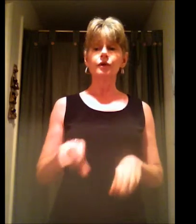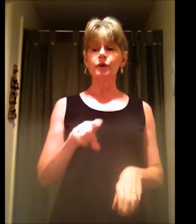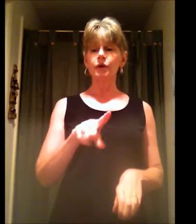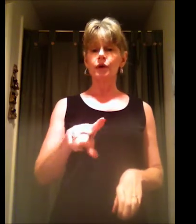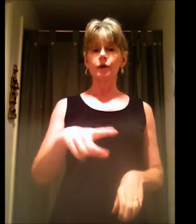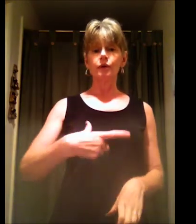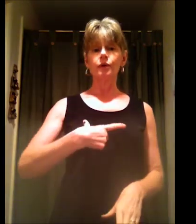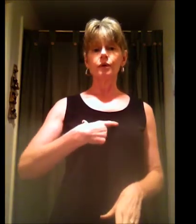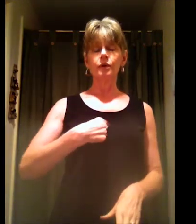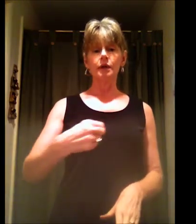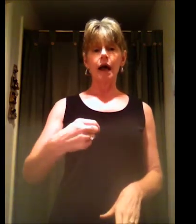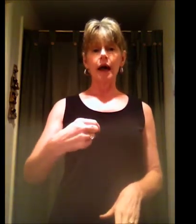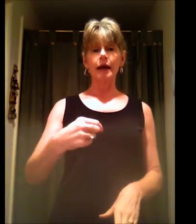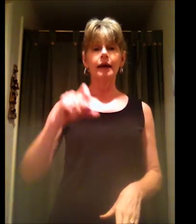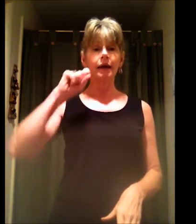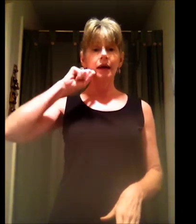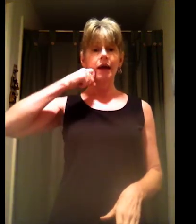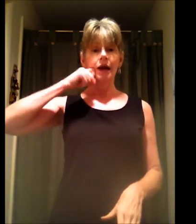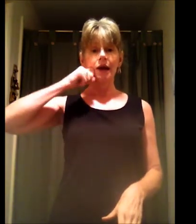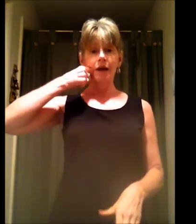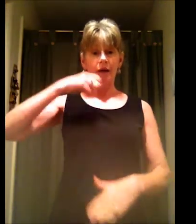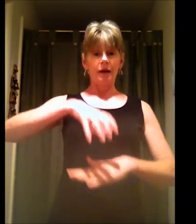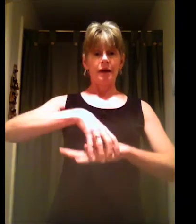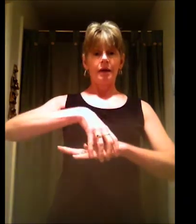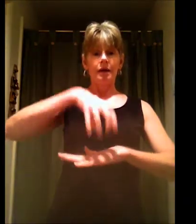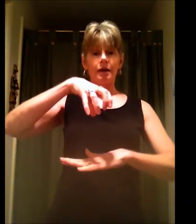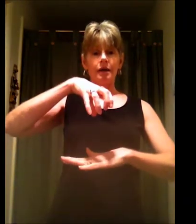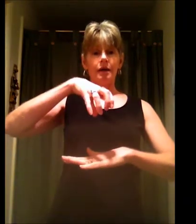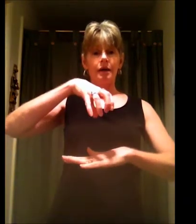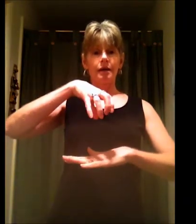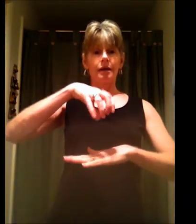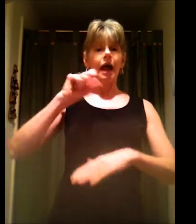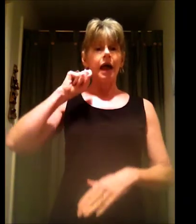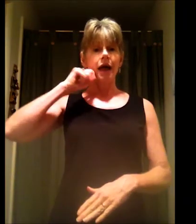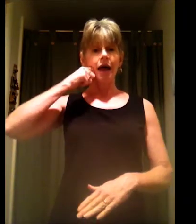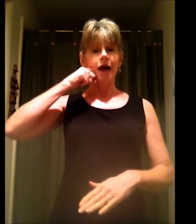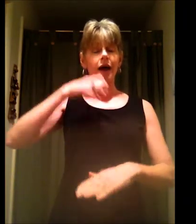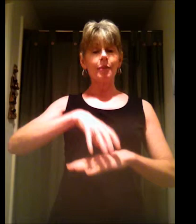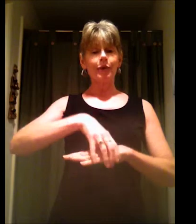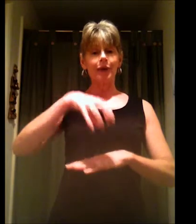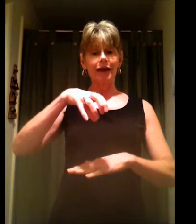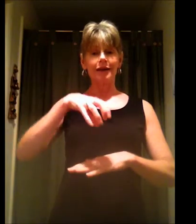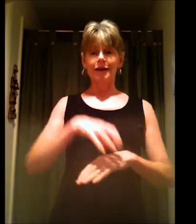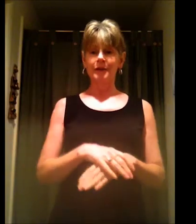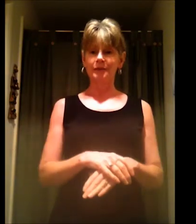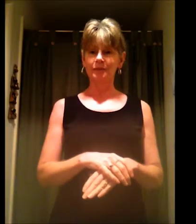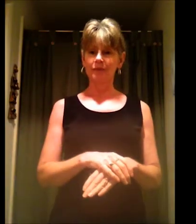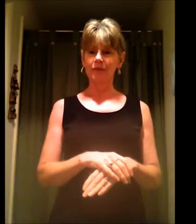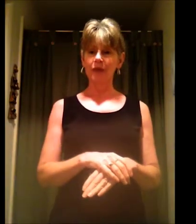do you like apple cake?